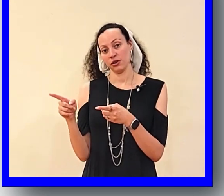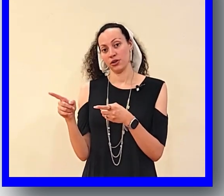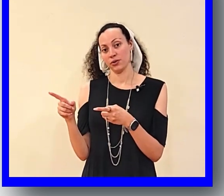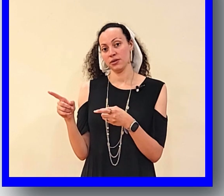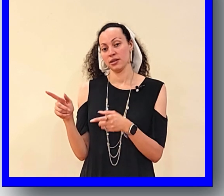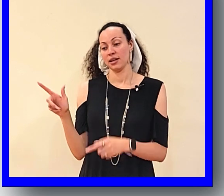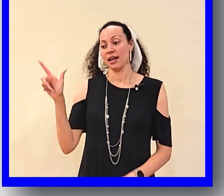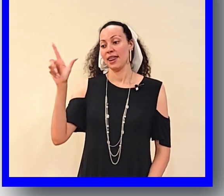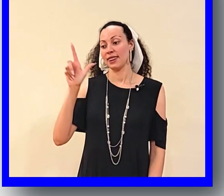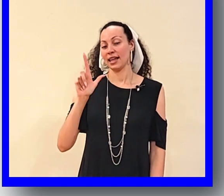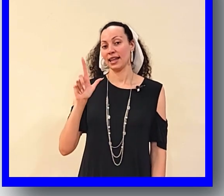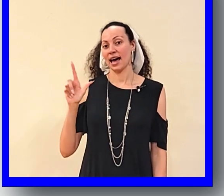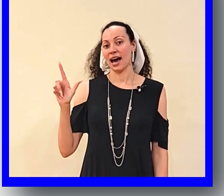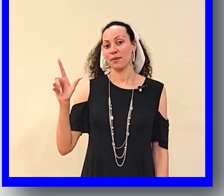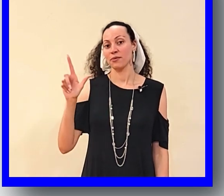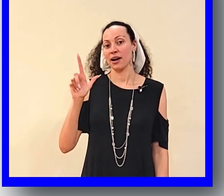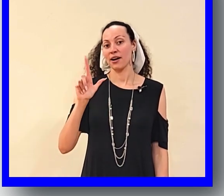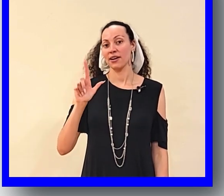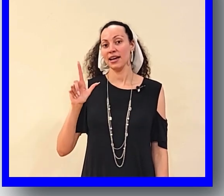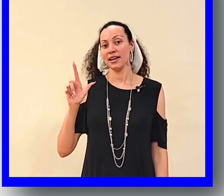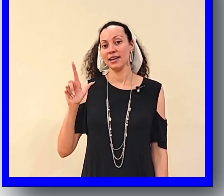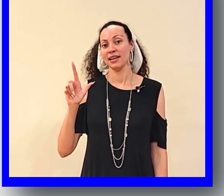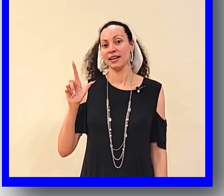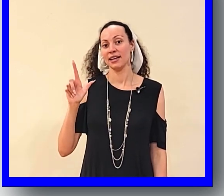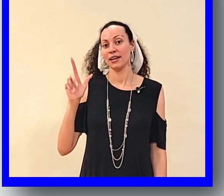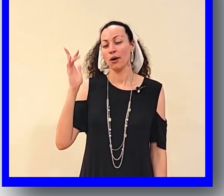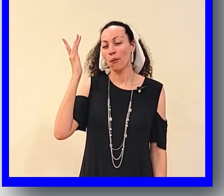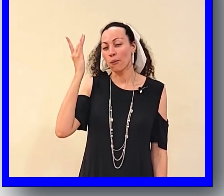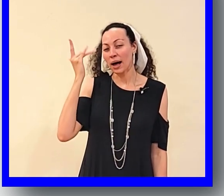go to the library.